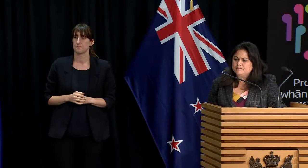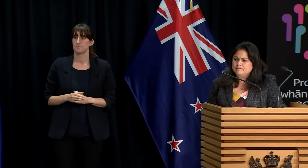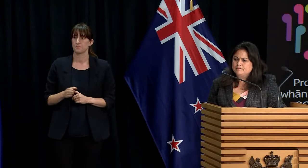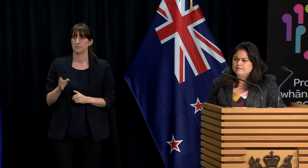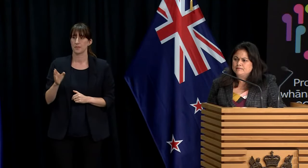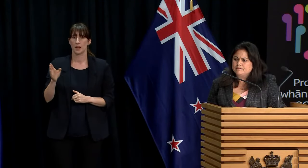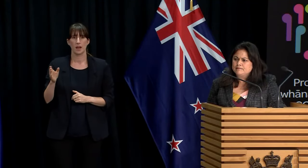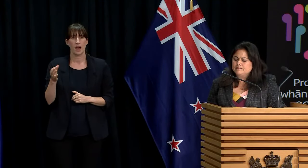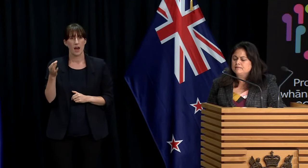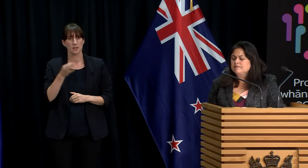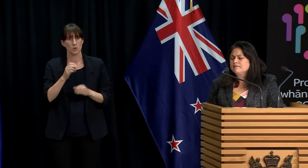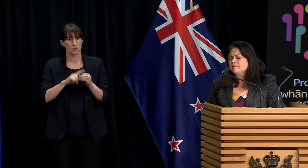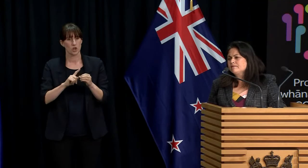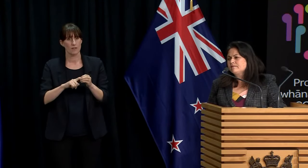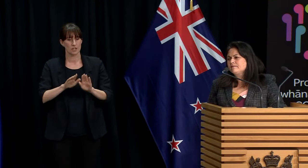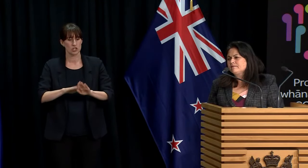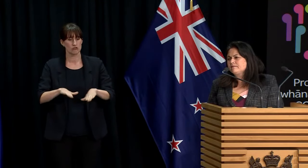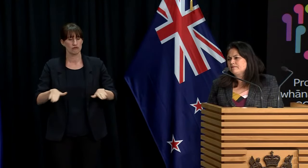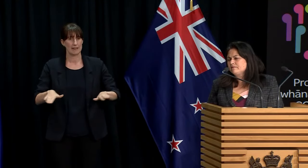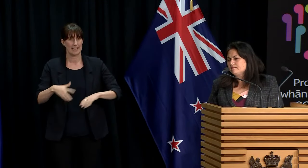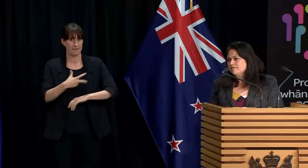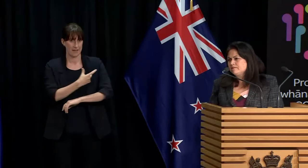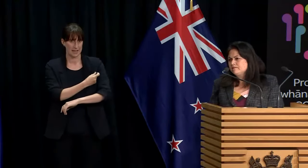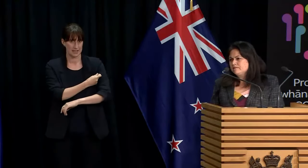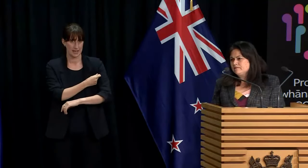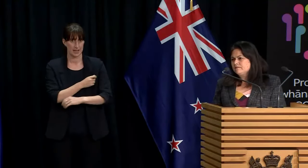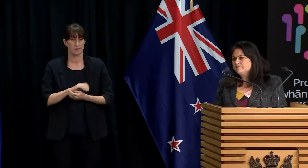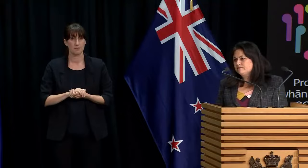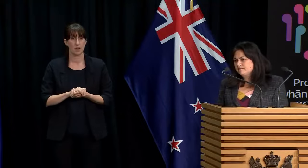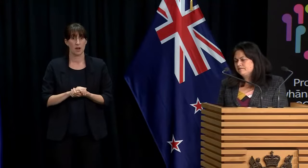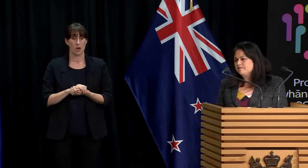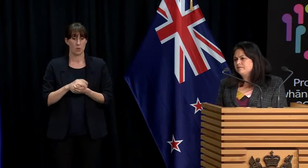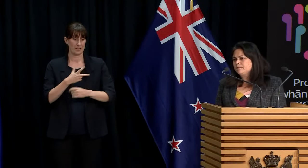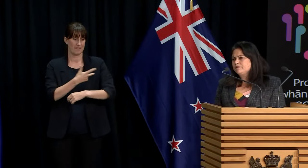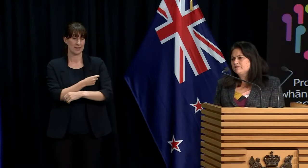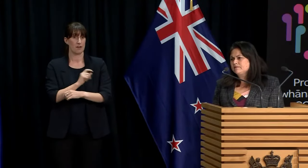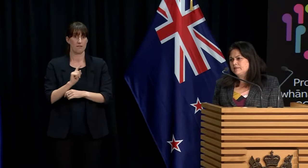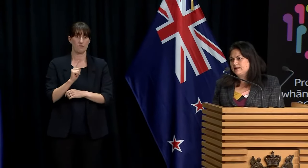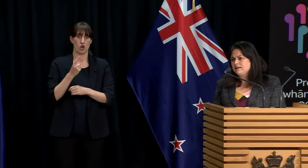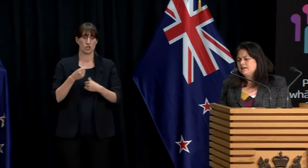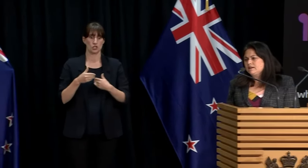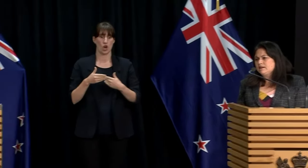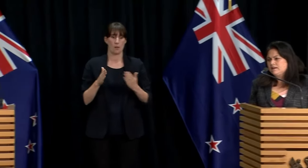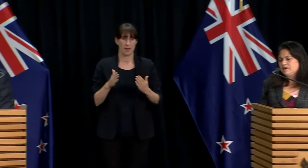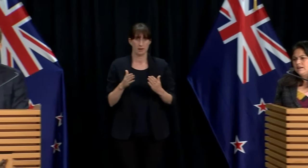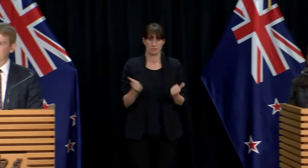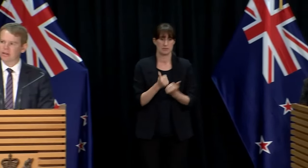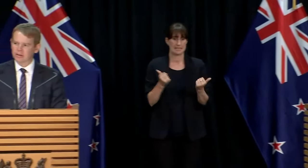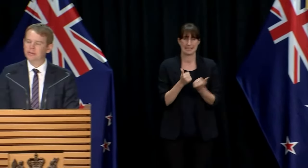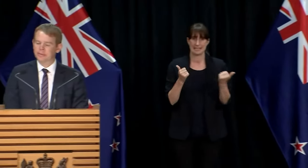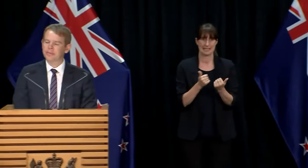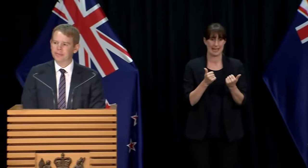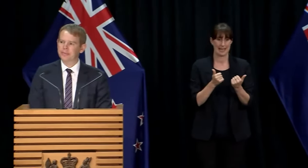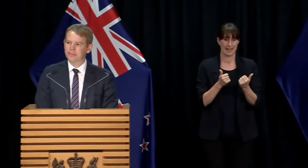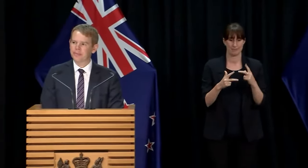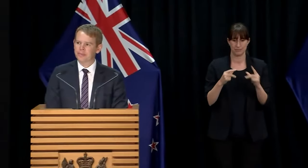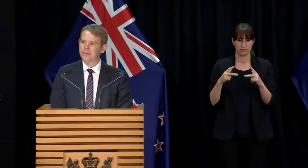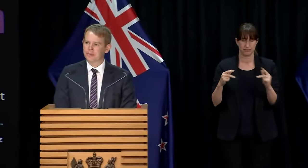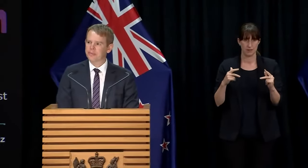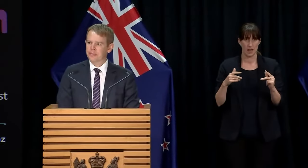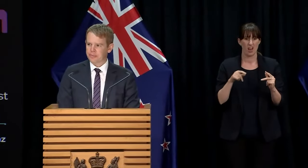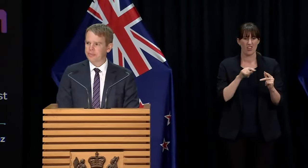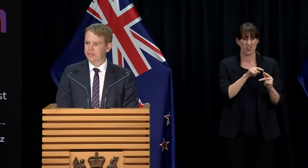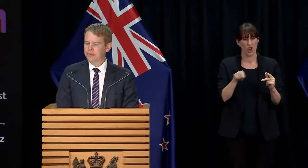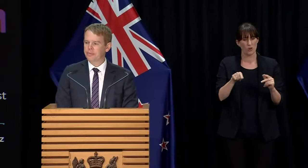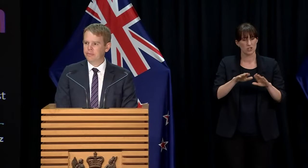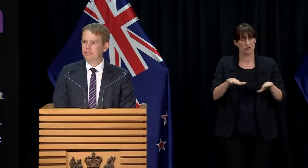paediatric vaccines? Obviously, there was a whole bunch of kids who got it when it first became available. Then a lot of those children got COVID, and now their second dose